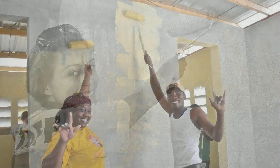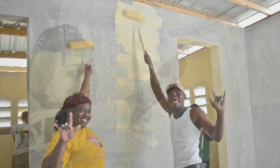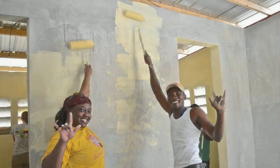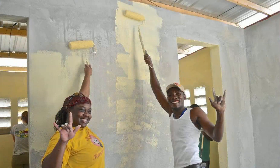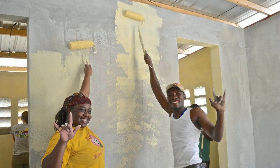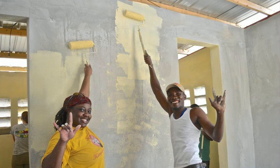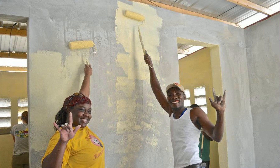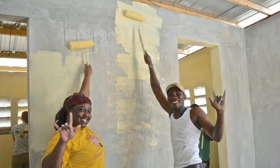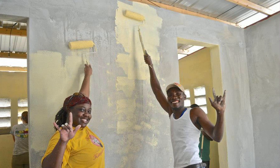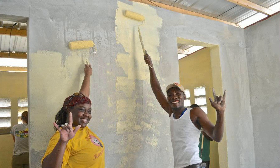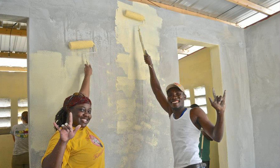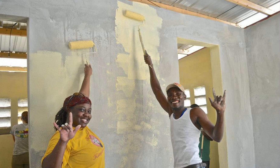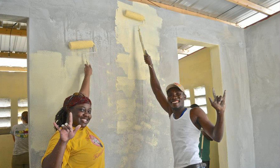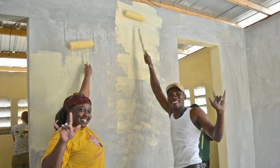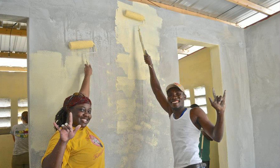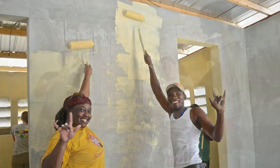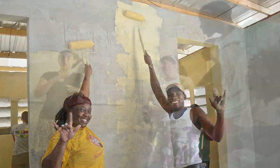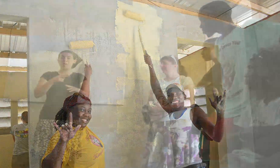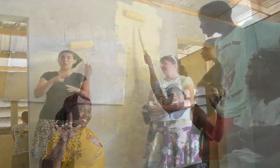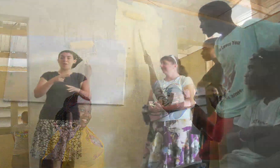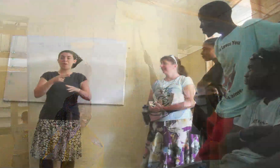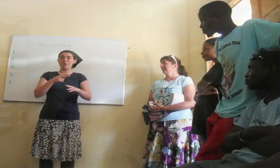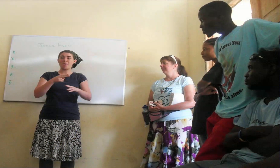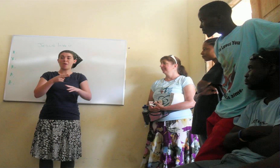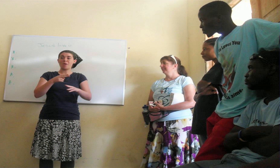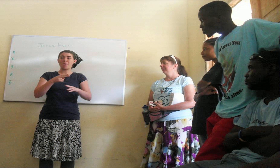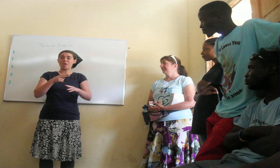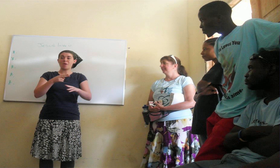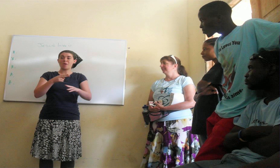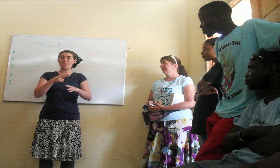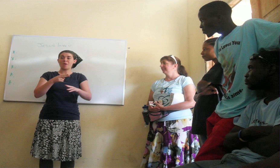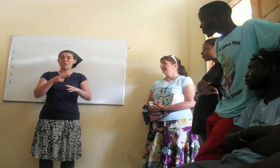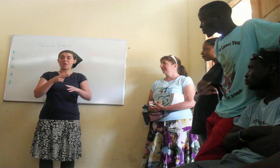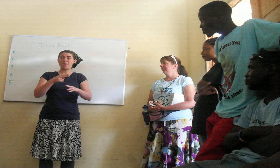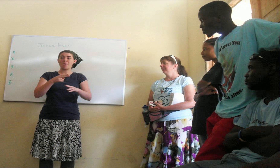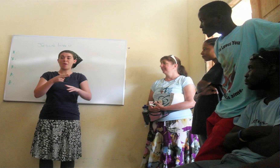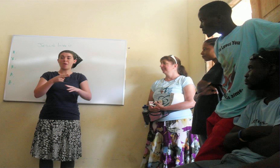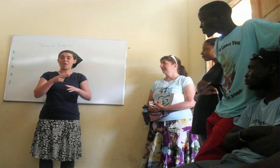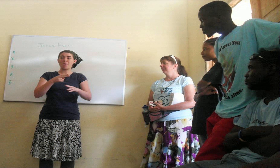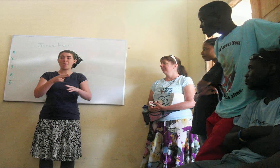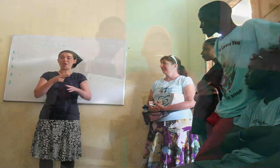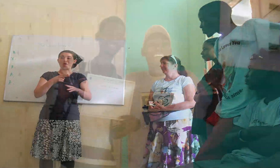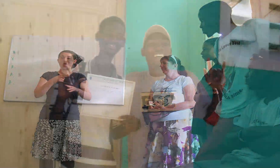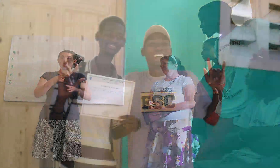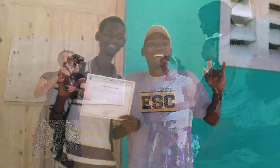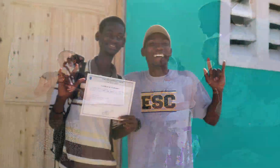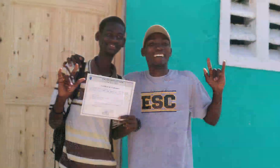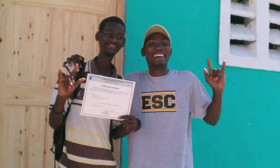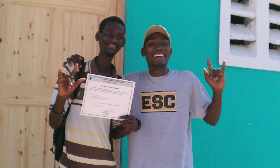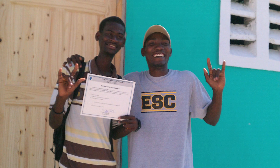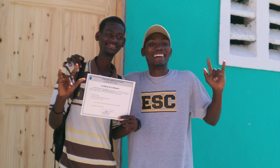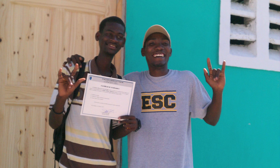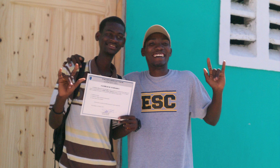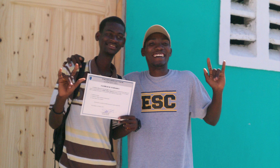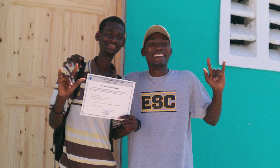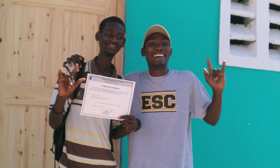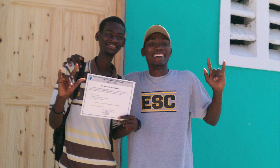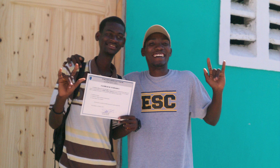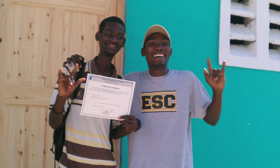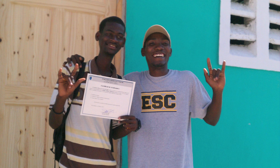was waiting to get her house painted, and we worked with them to develop their sign language skills and help them understand the